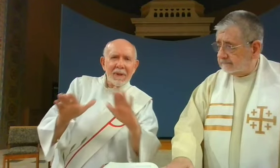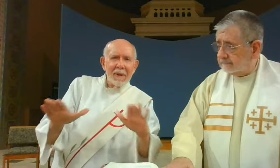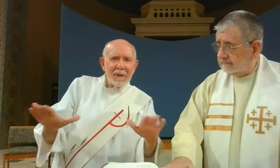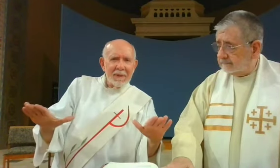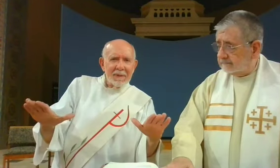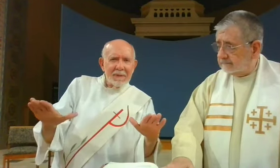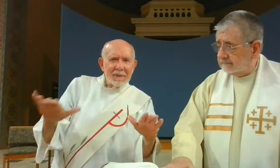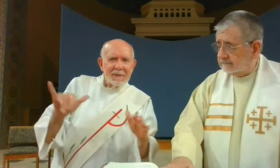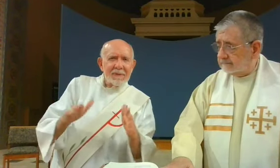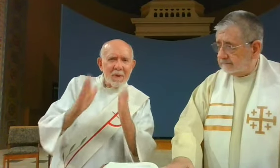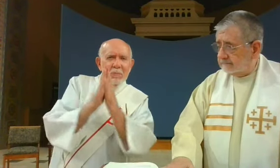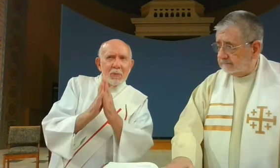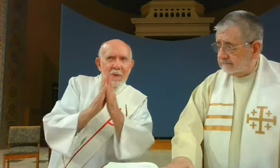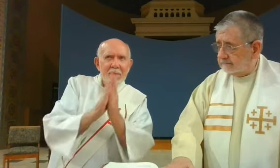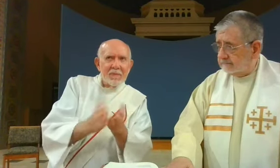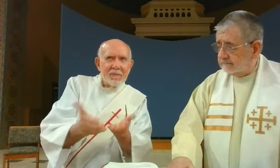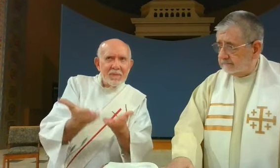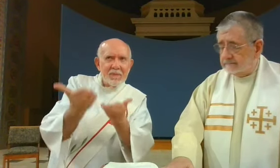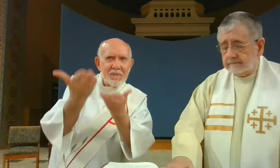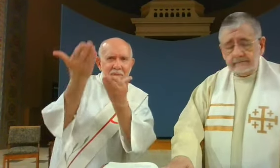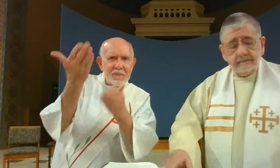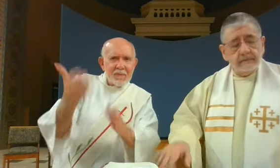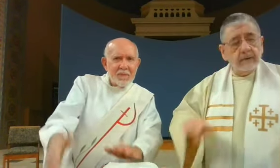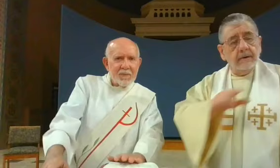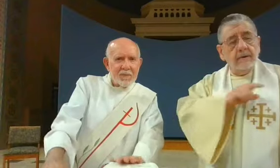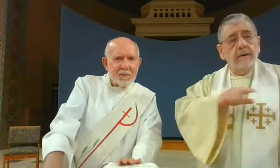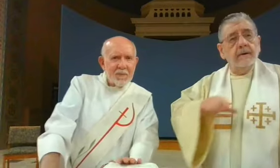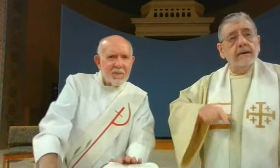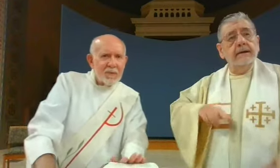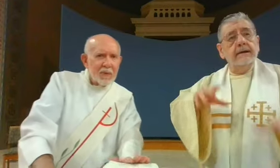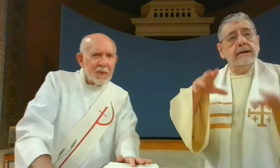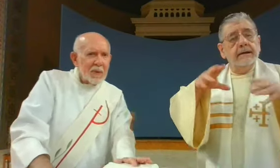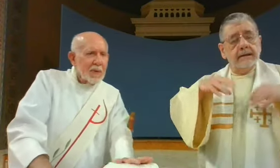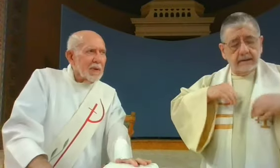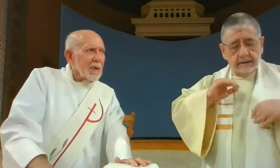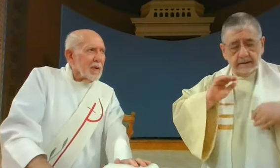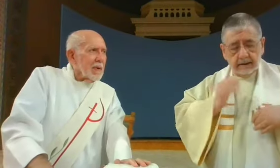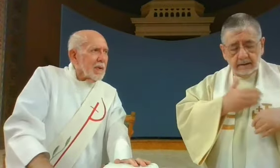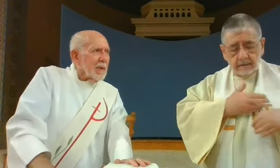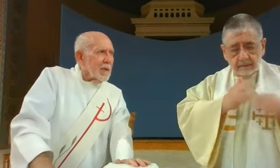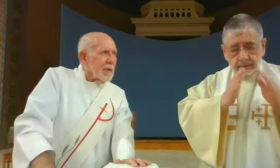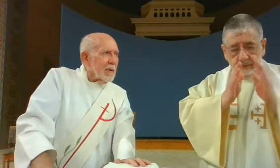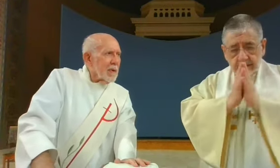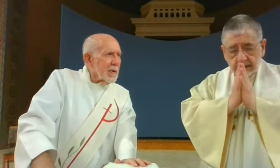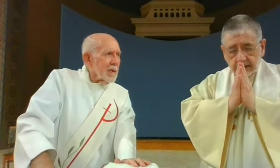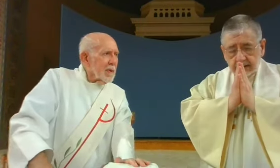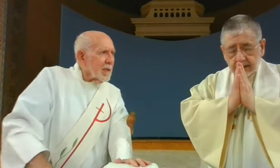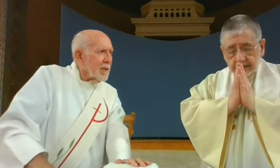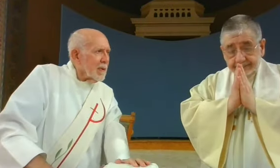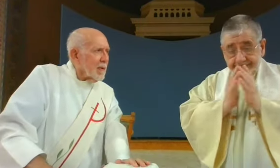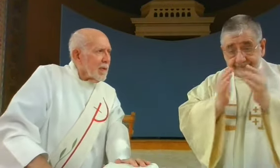so that we may enter into His peace. We pray to the Lord. Lord, receive our prayer.